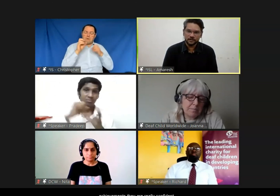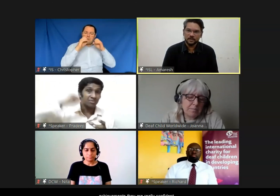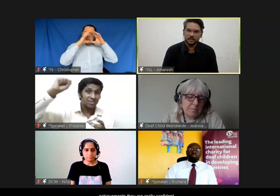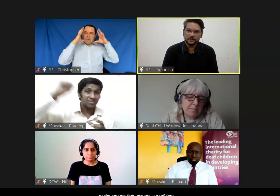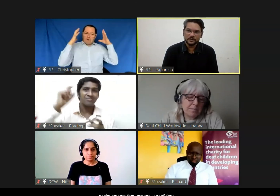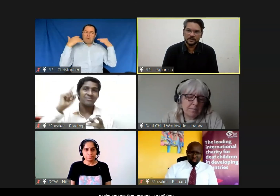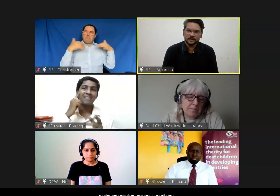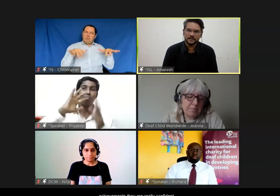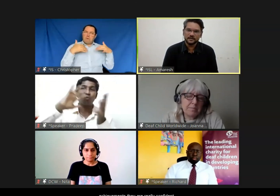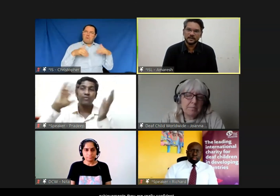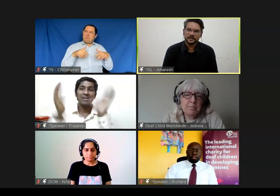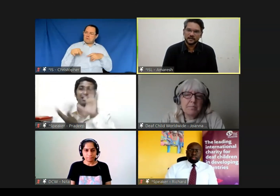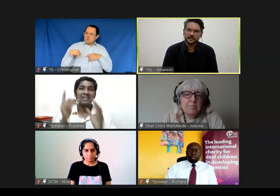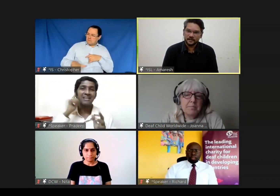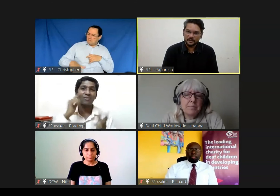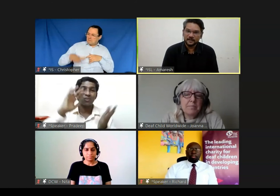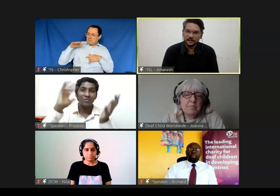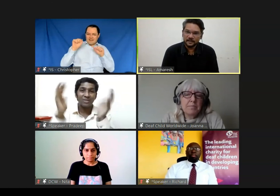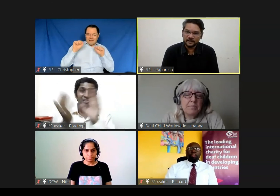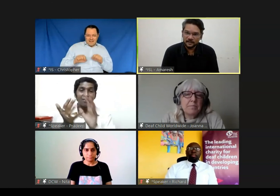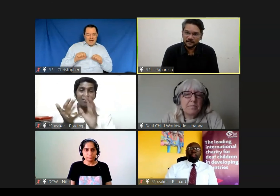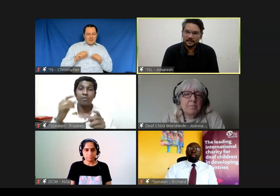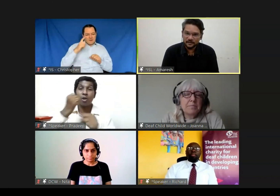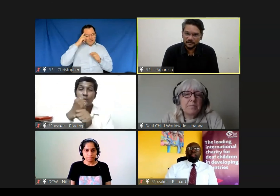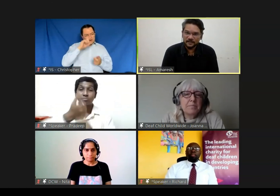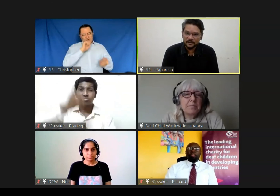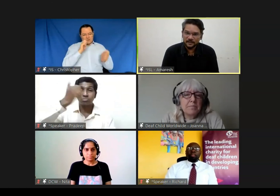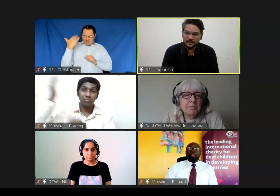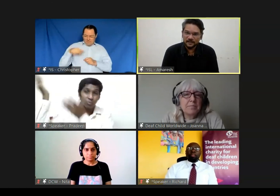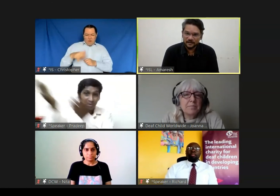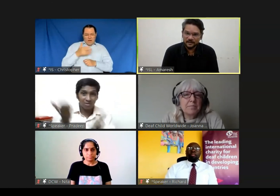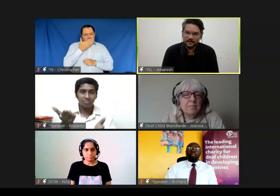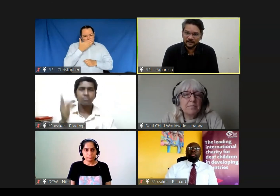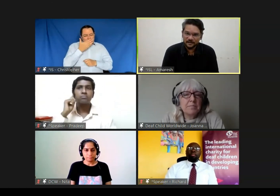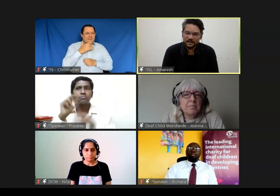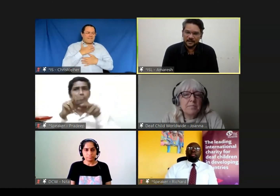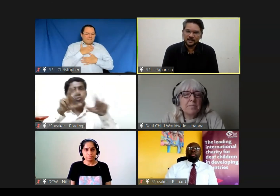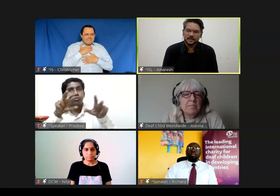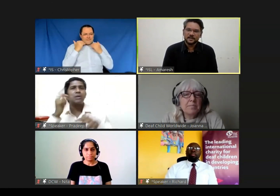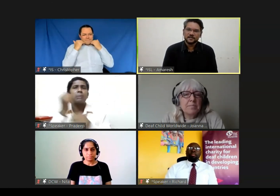really confident. And